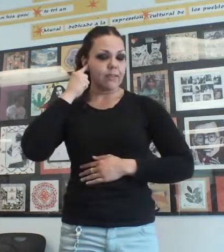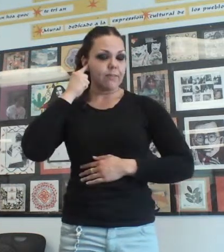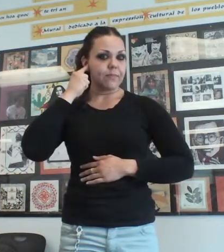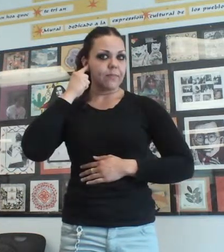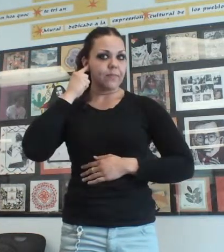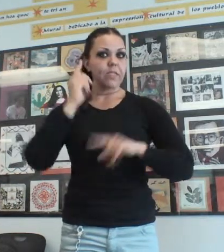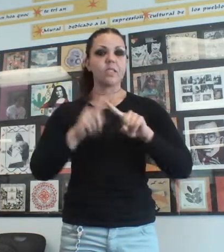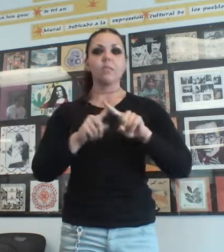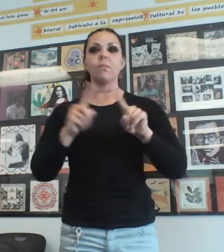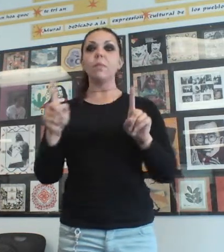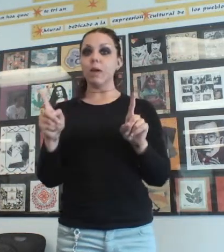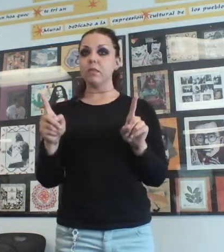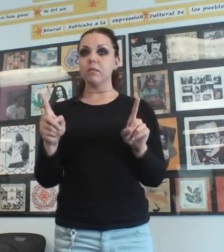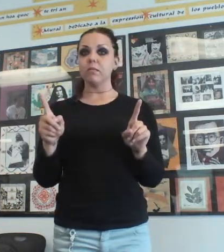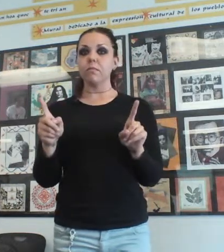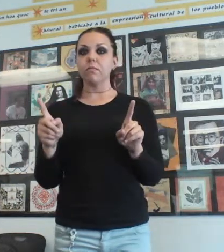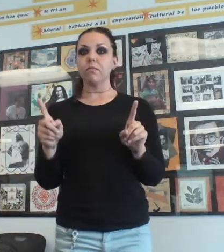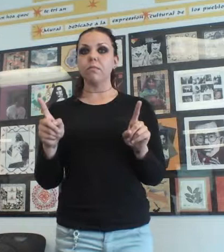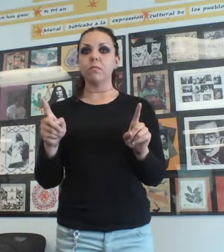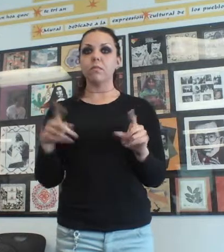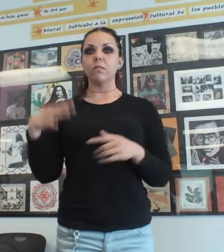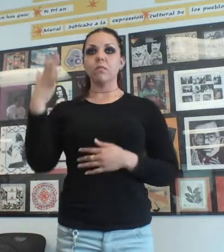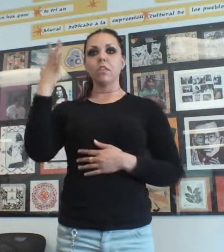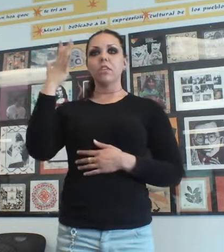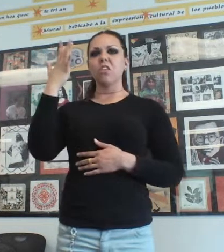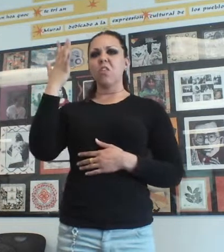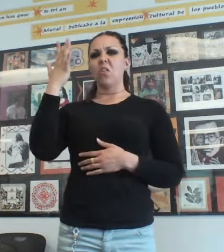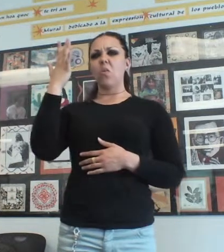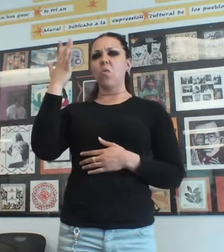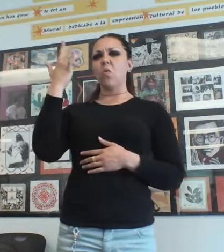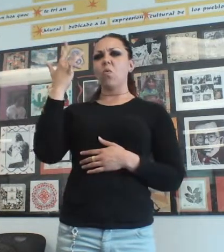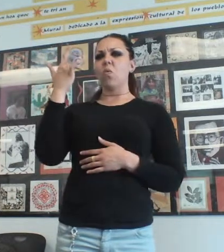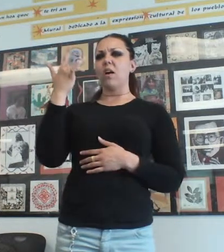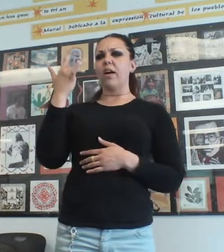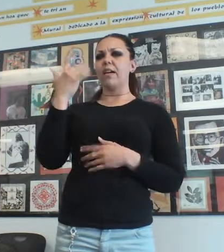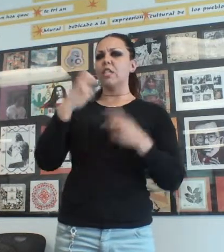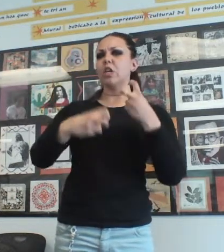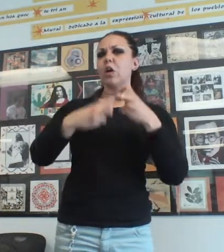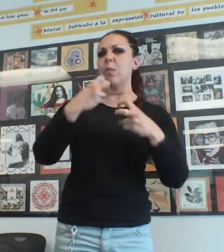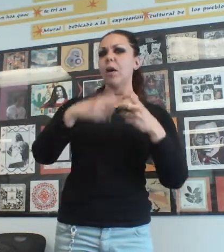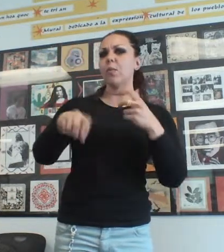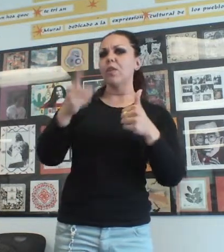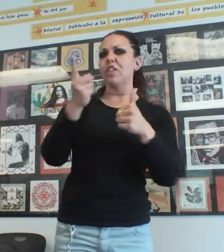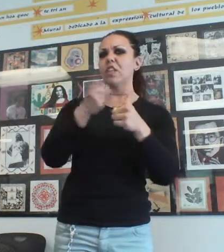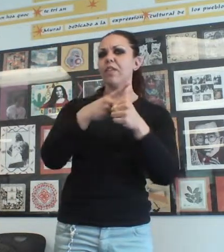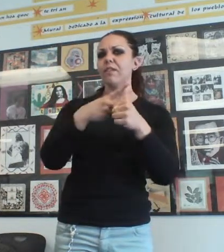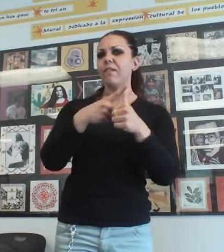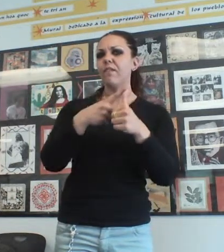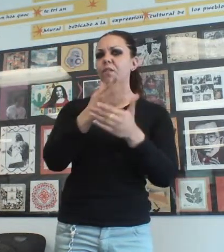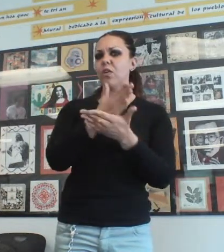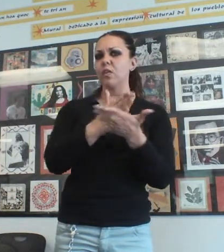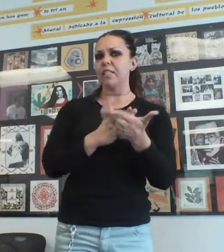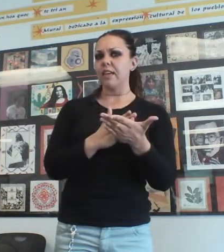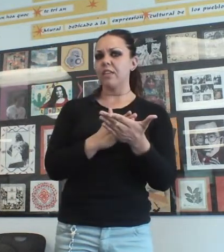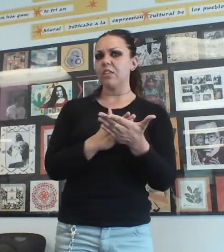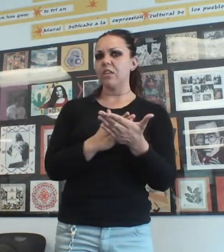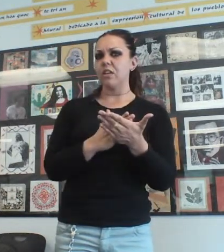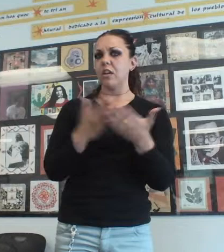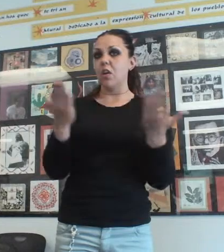But why do you think there might be a problem with this first stage? what could happen? Here I stand, I'm